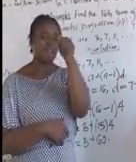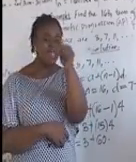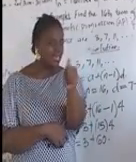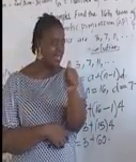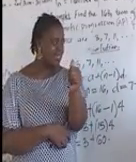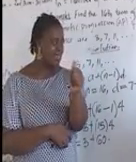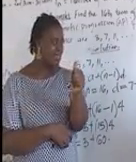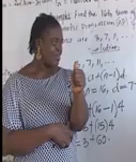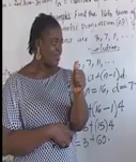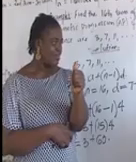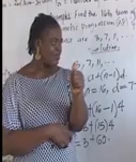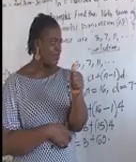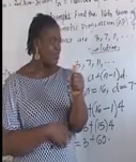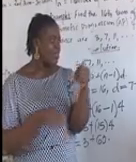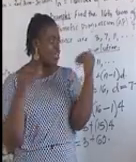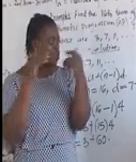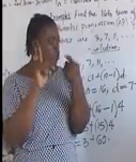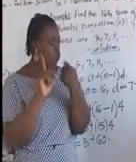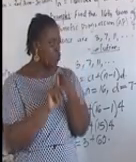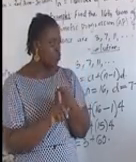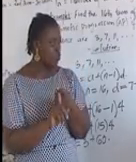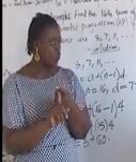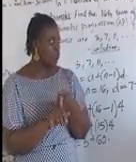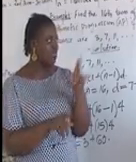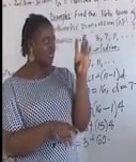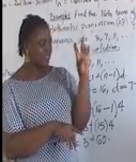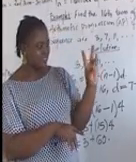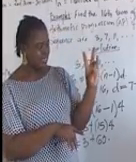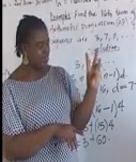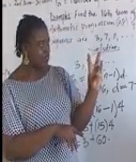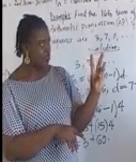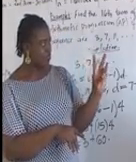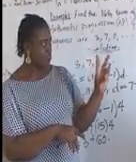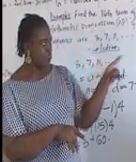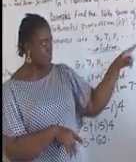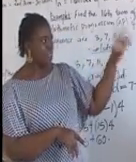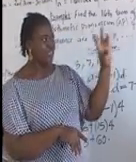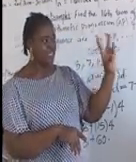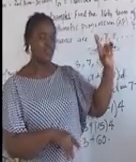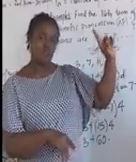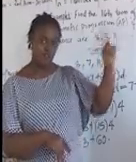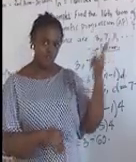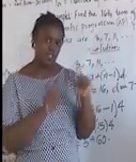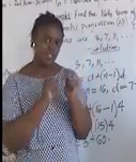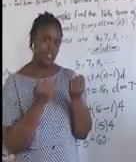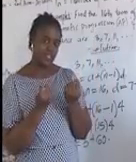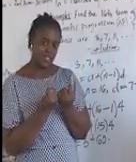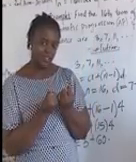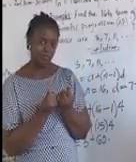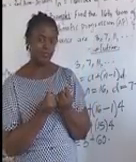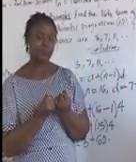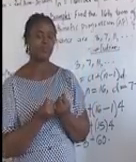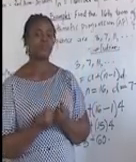term. A is equal to what? 7 from the sequence. 7. Are you